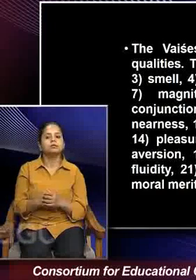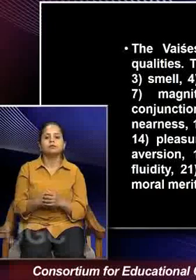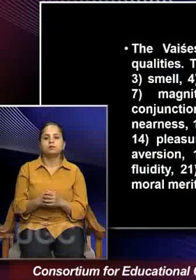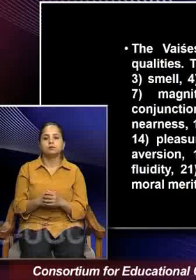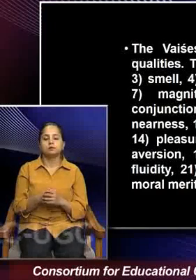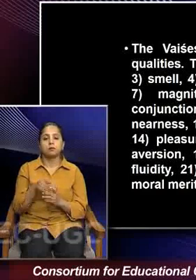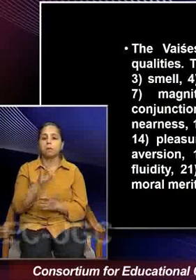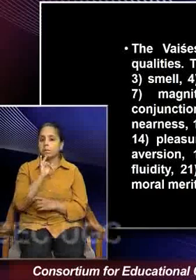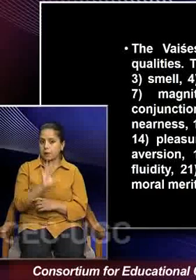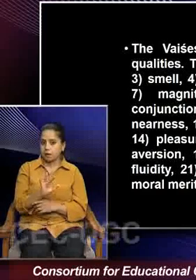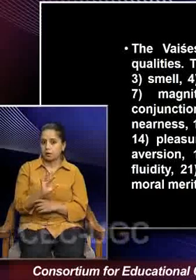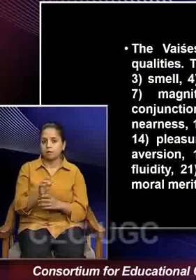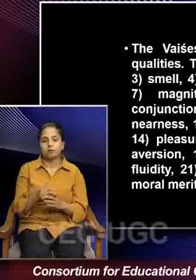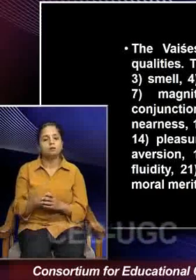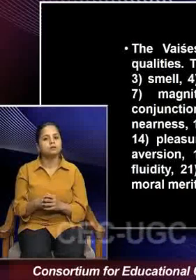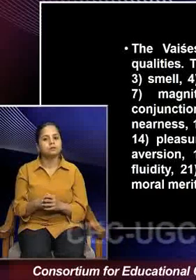pain,